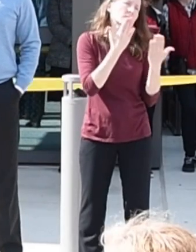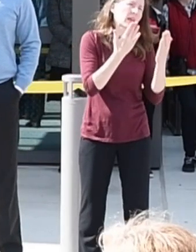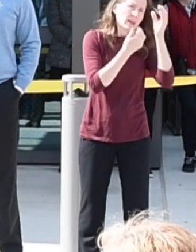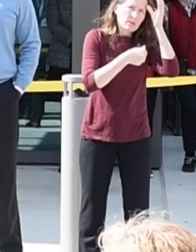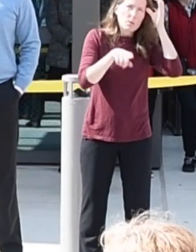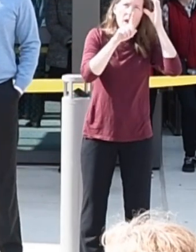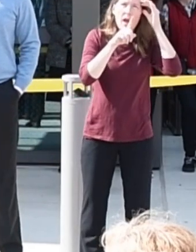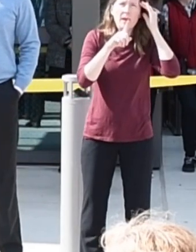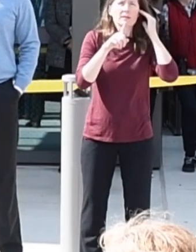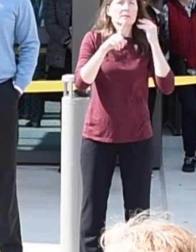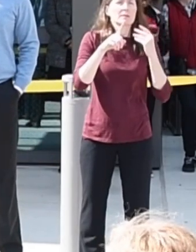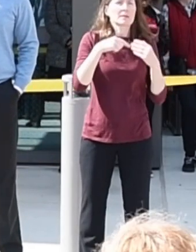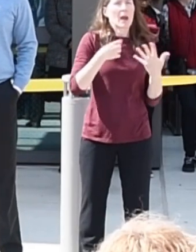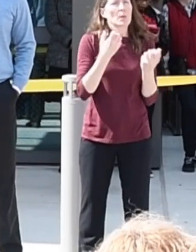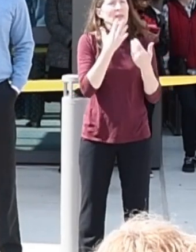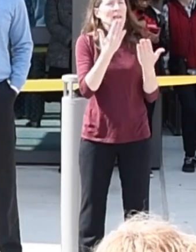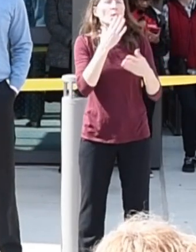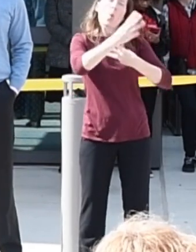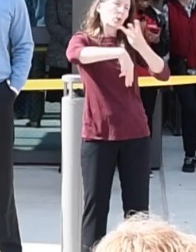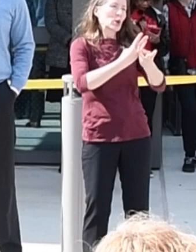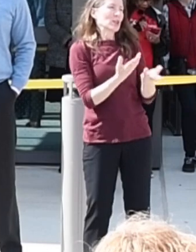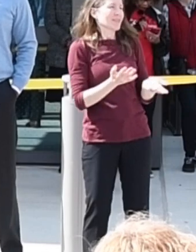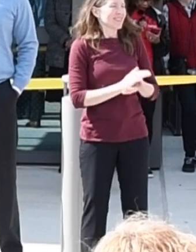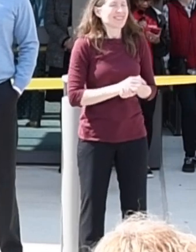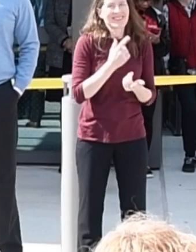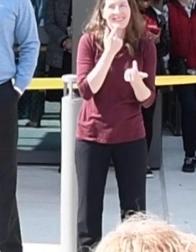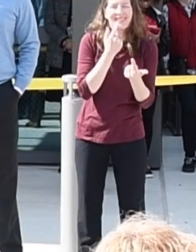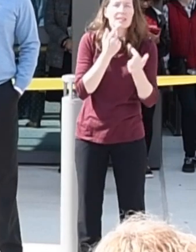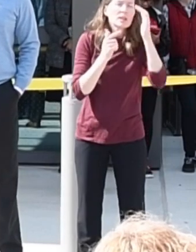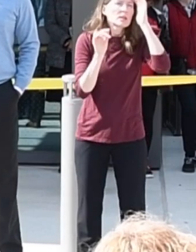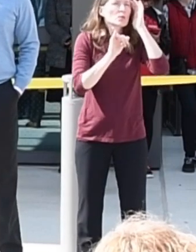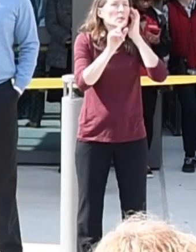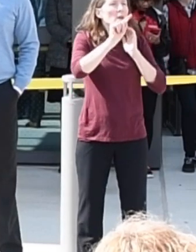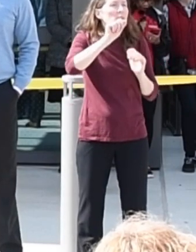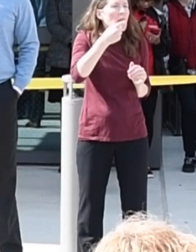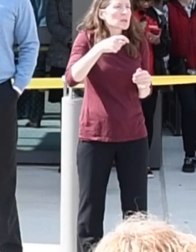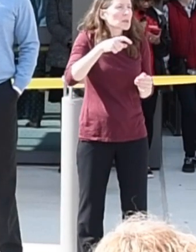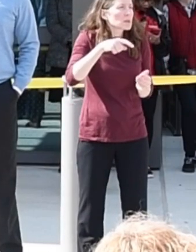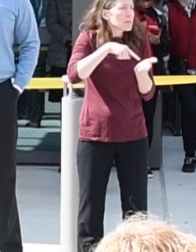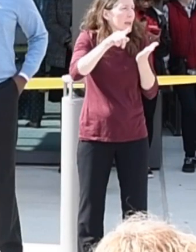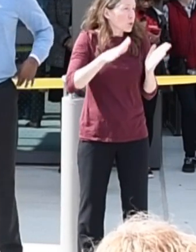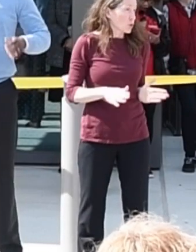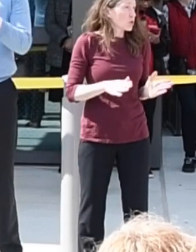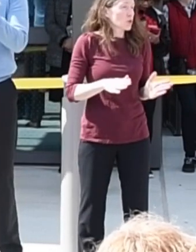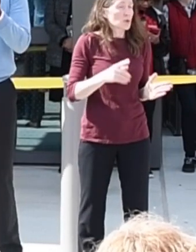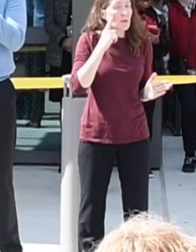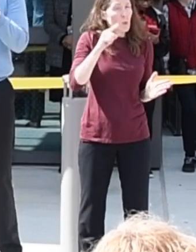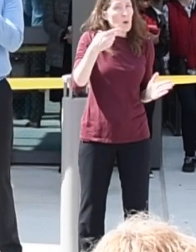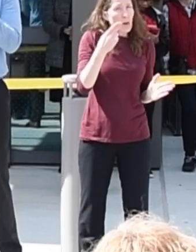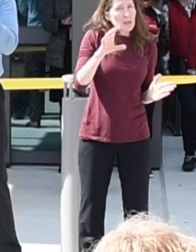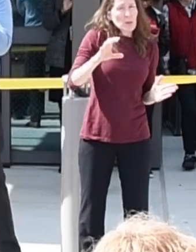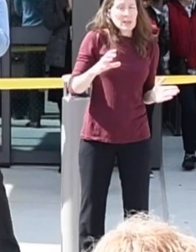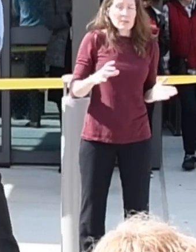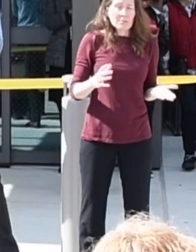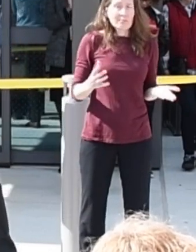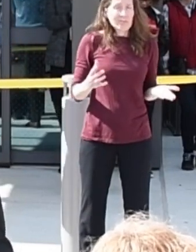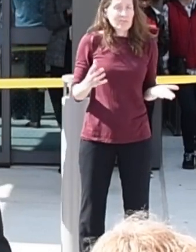world, and especially want to thank the taxpayers of this county.